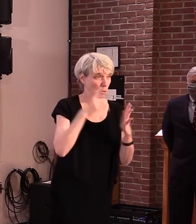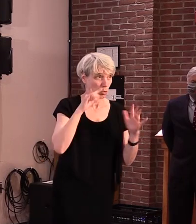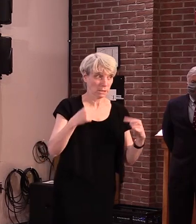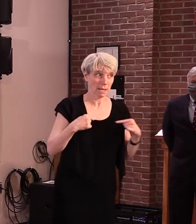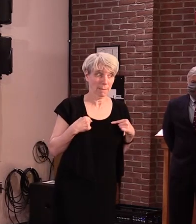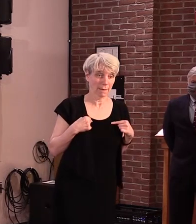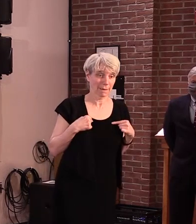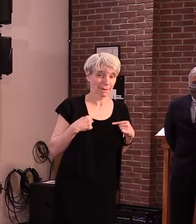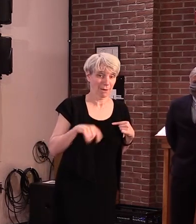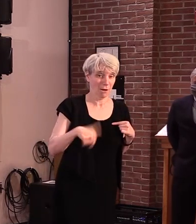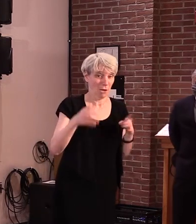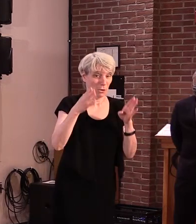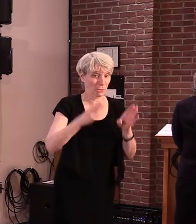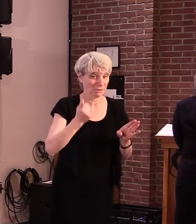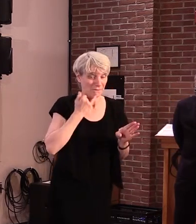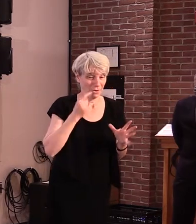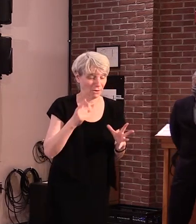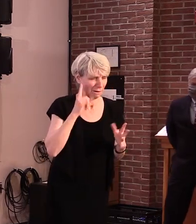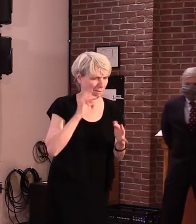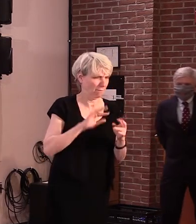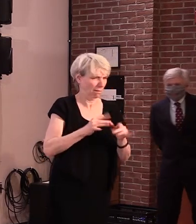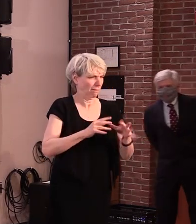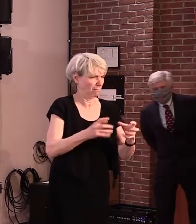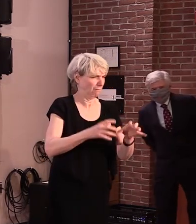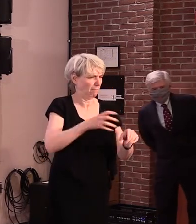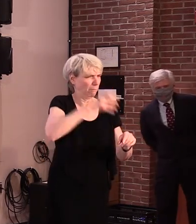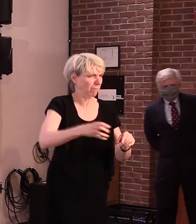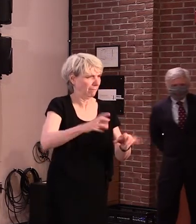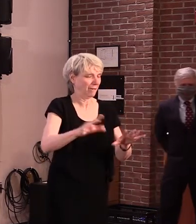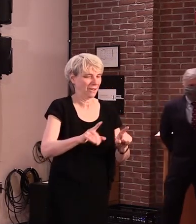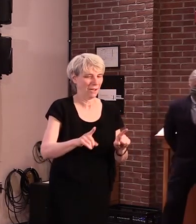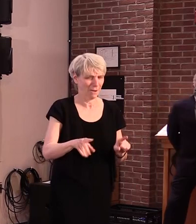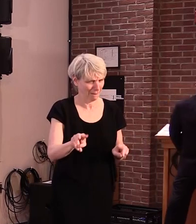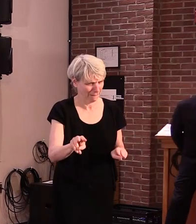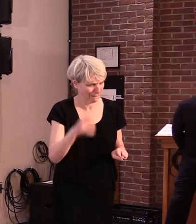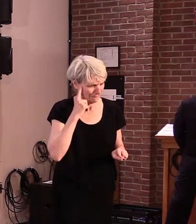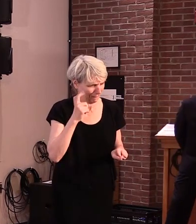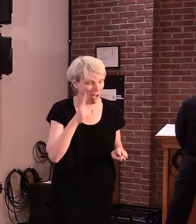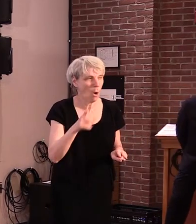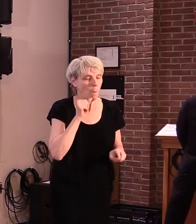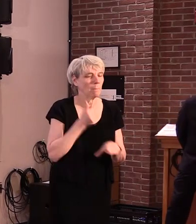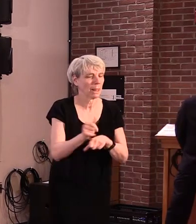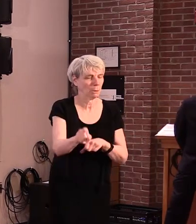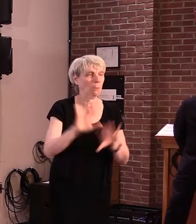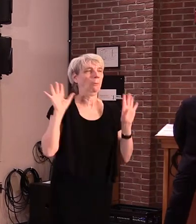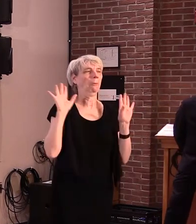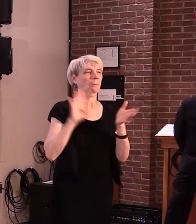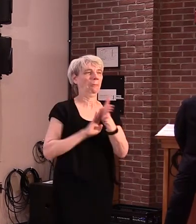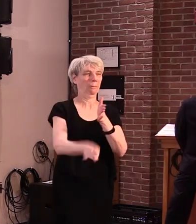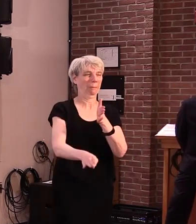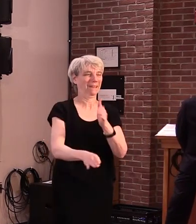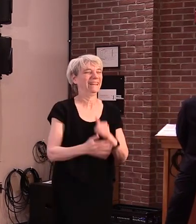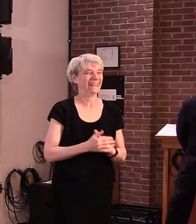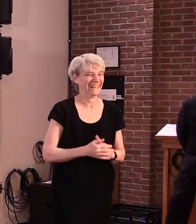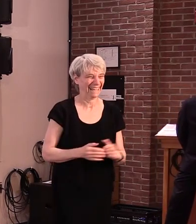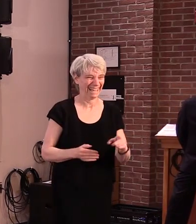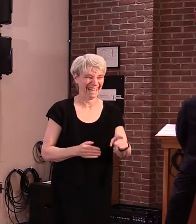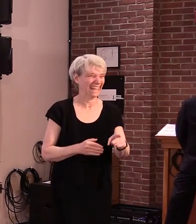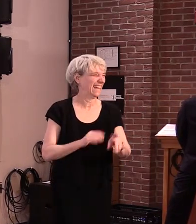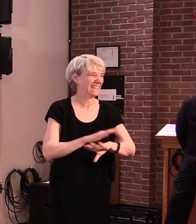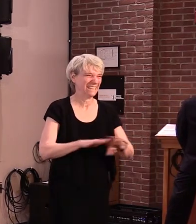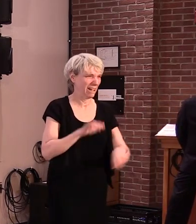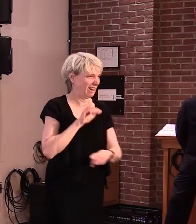me. Okay. We won't blame you anymore then. Great. Thanks. Let the record show that was not